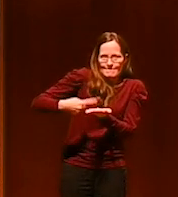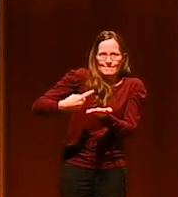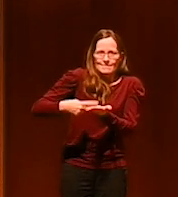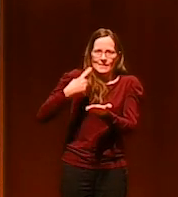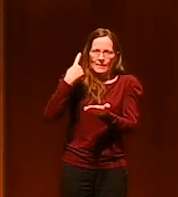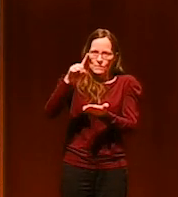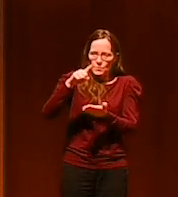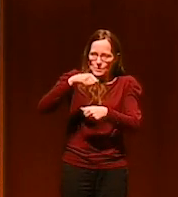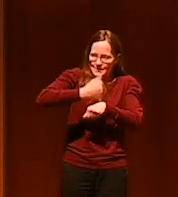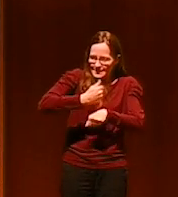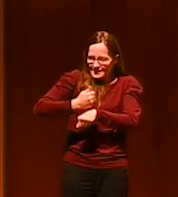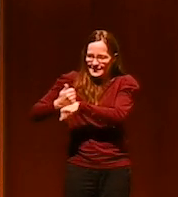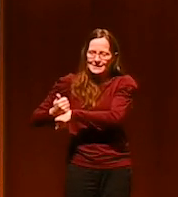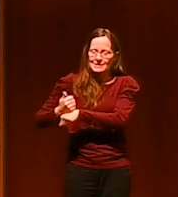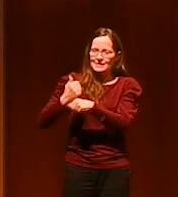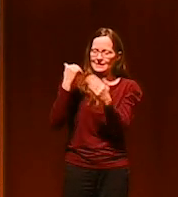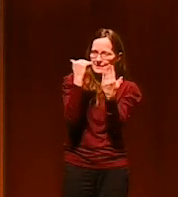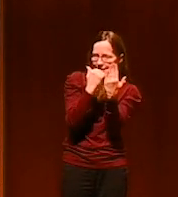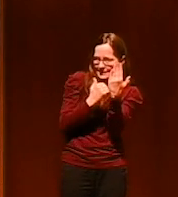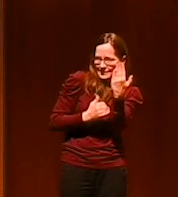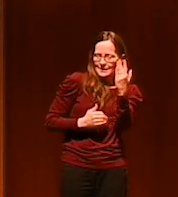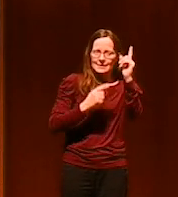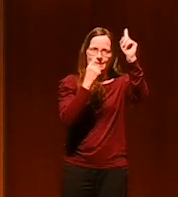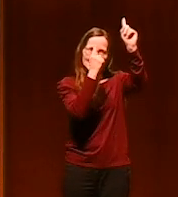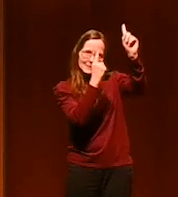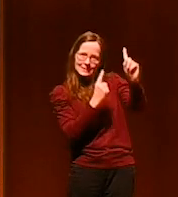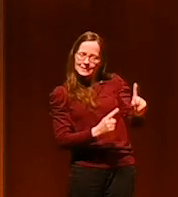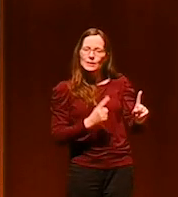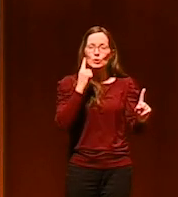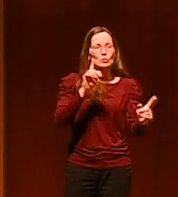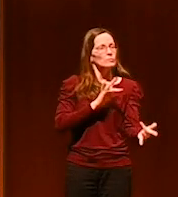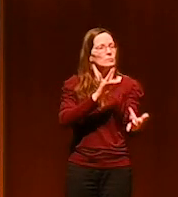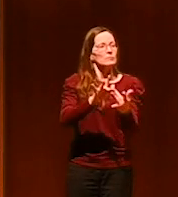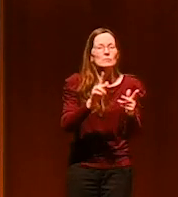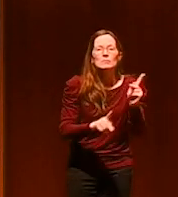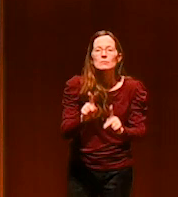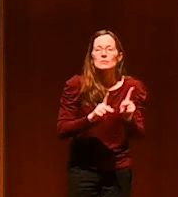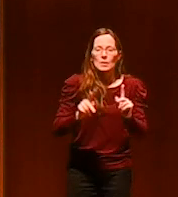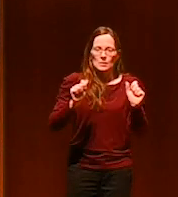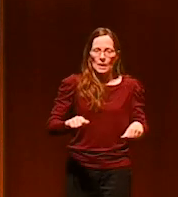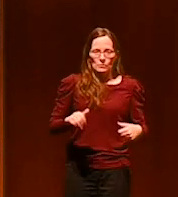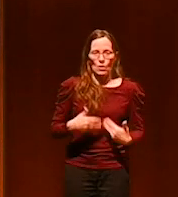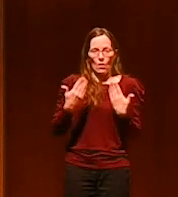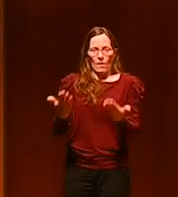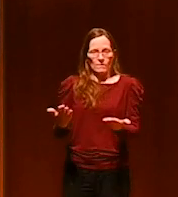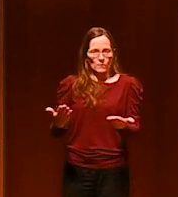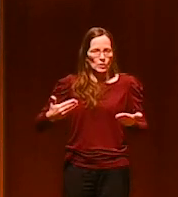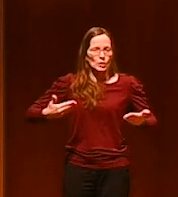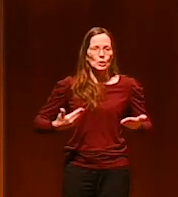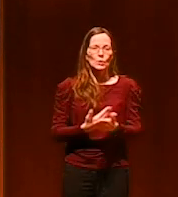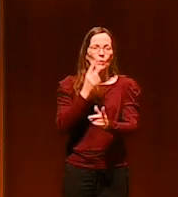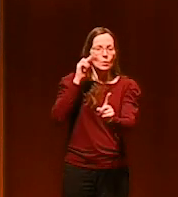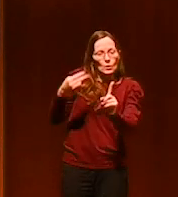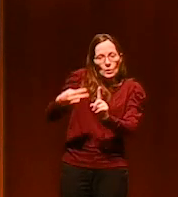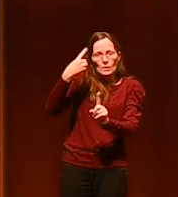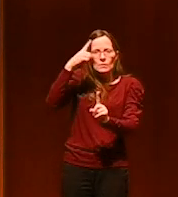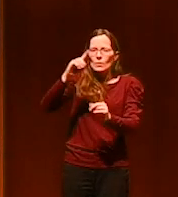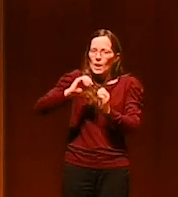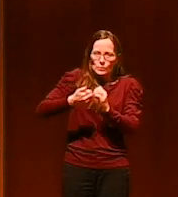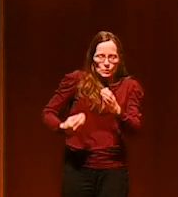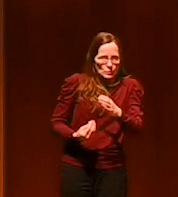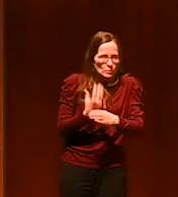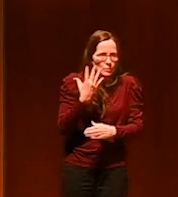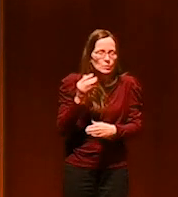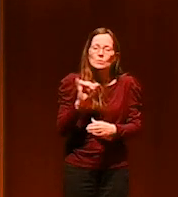and design engagement strategies to reach out to individuals who can offer fresh insights for growth and strategies